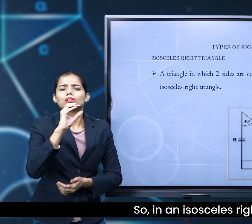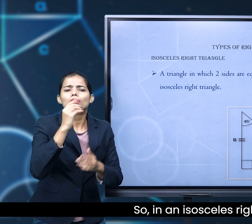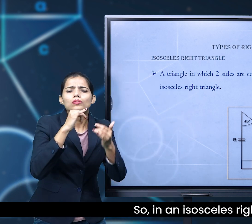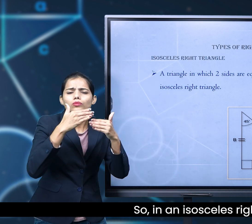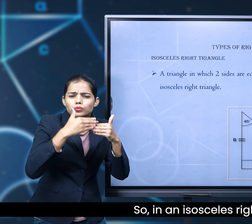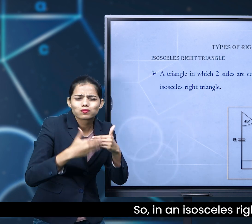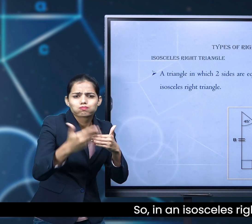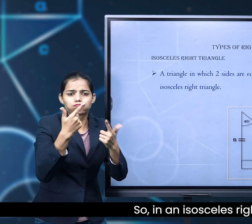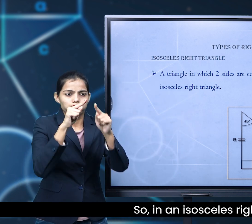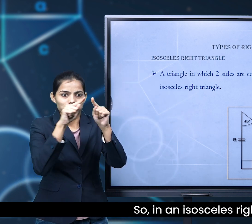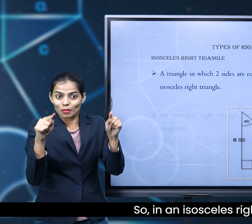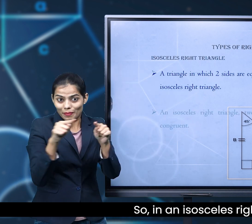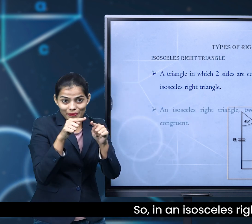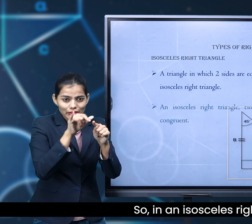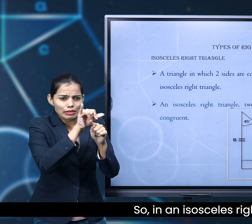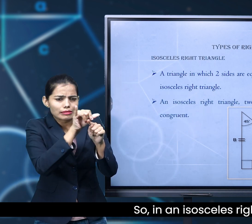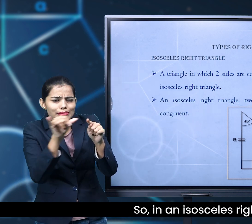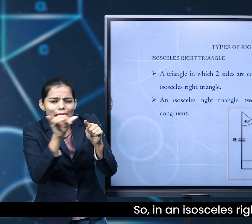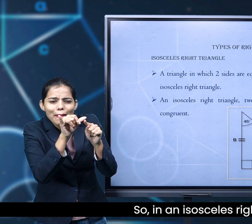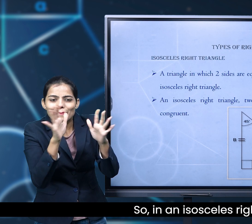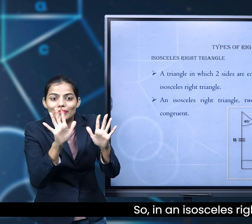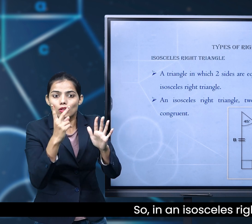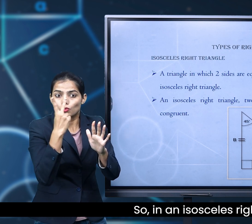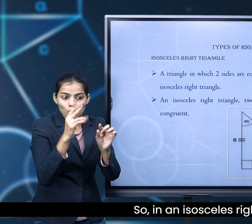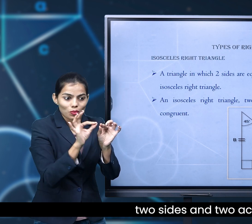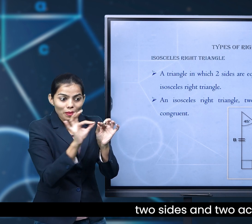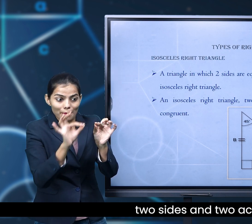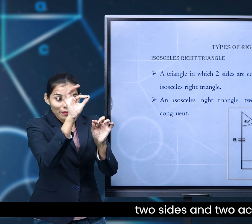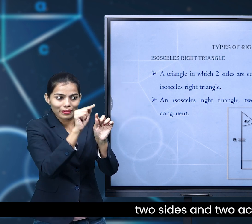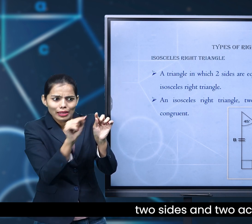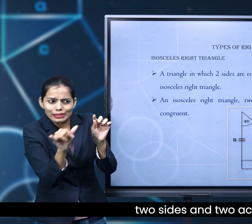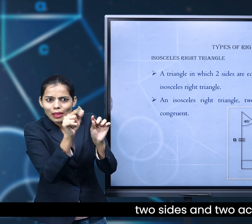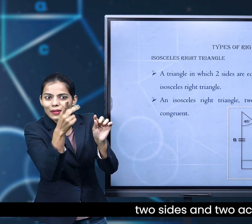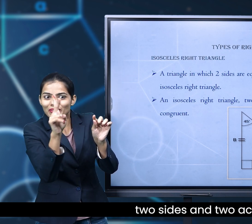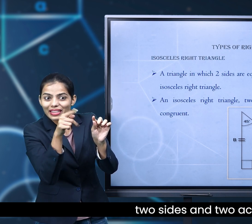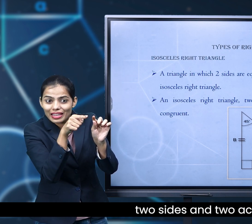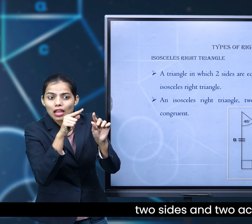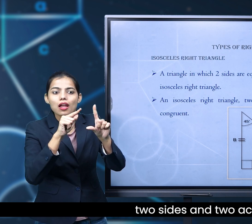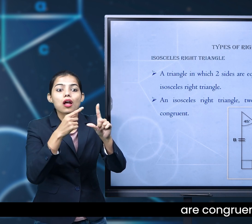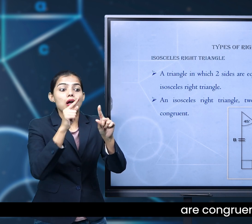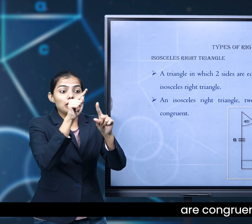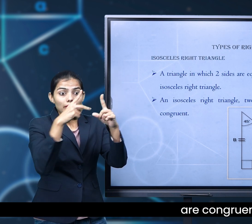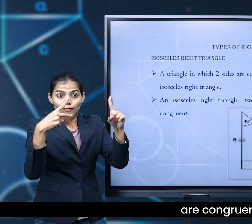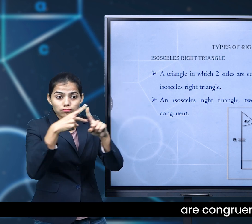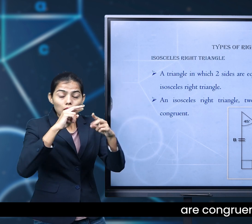So, in an isosceles right triangle, two sides and two acute angles are congruent.